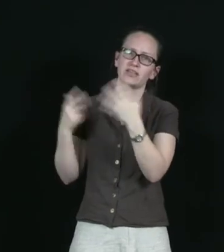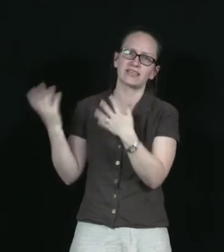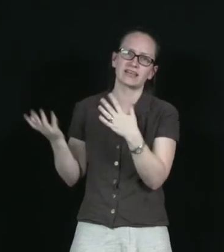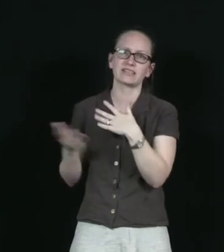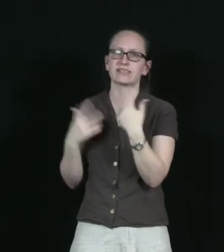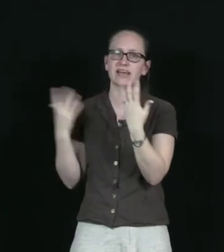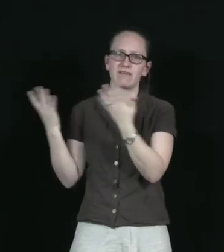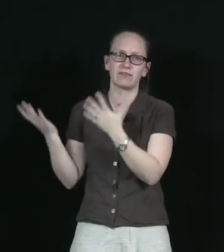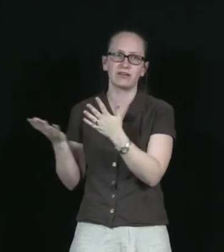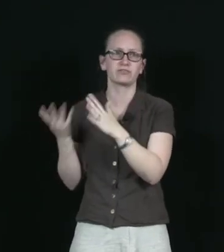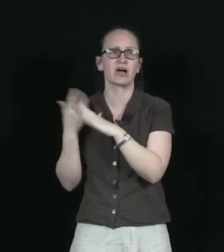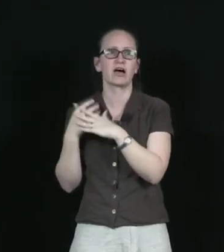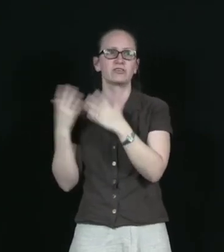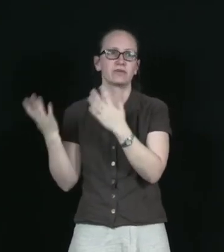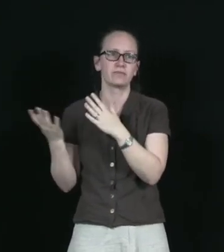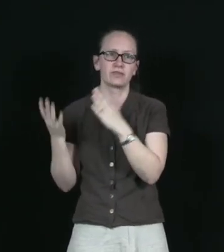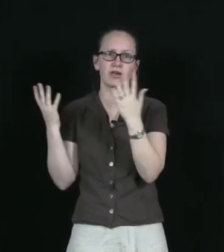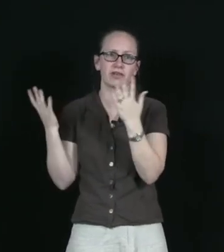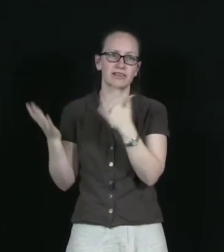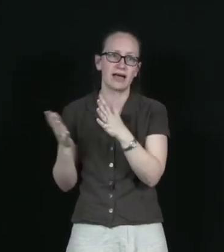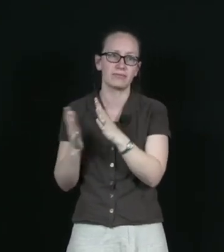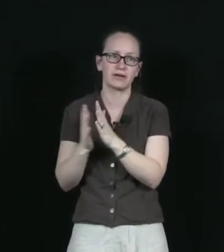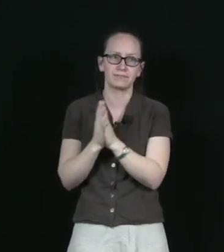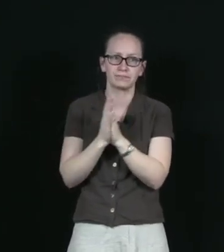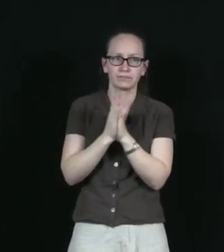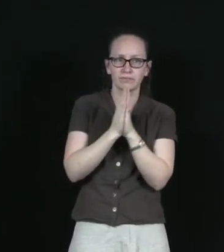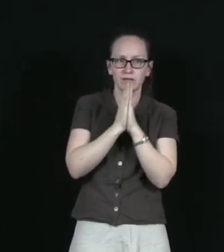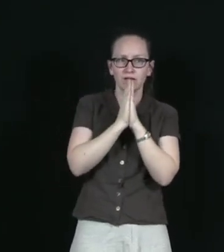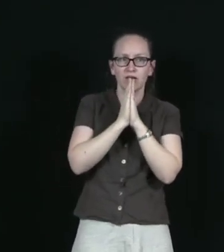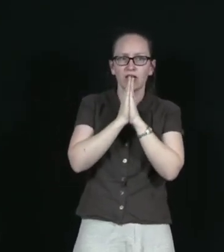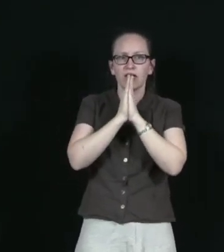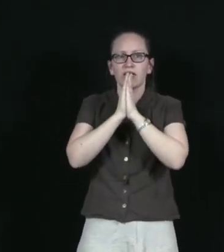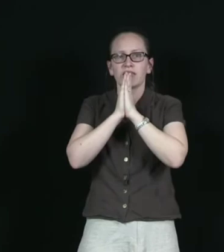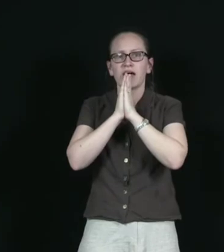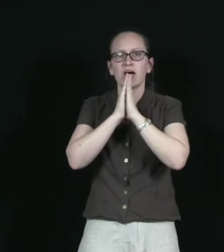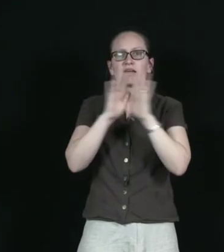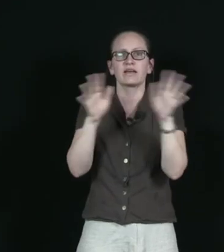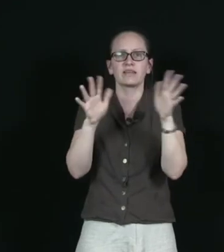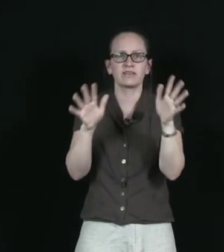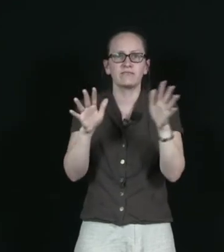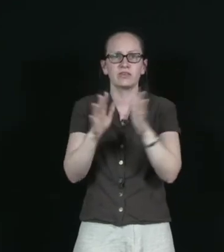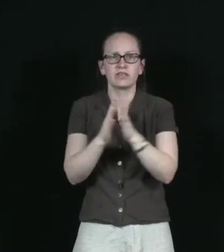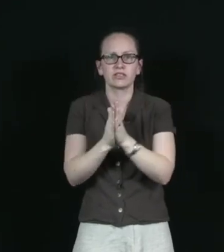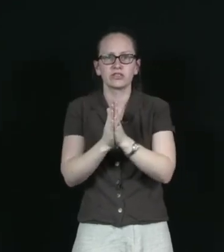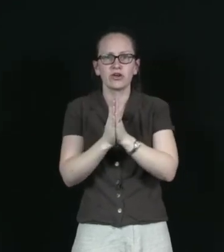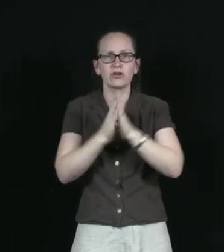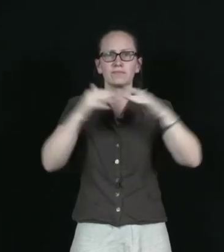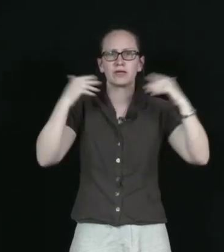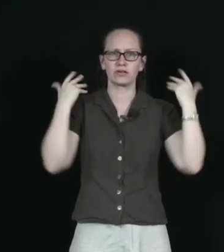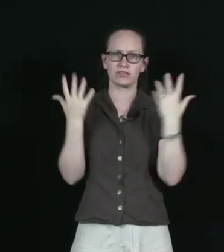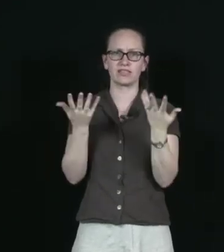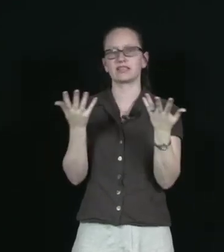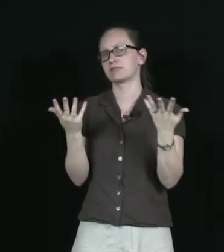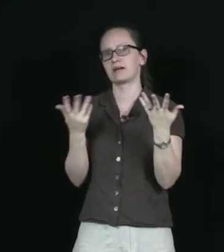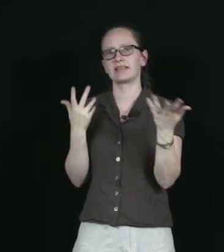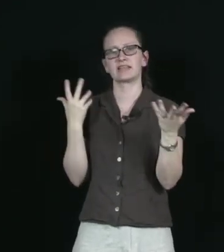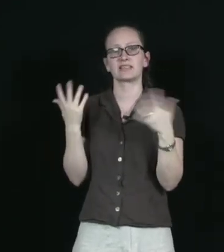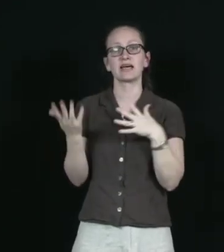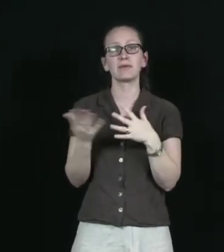can access that free of charge from the library. Now, another few things to note: because this is running in summer,